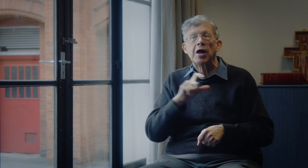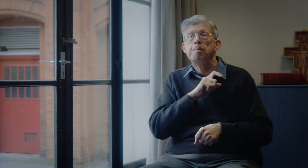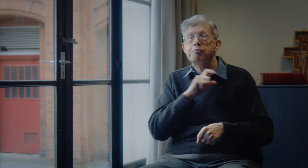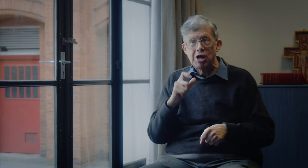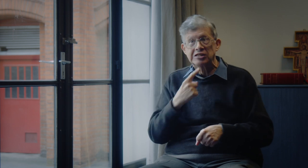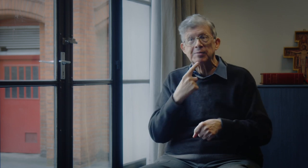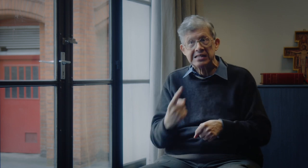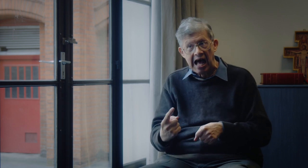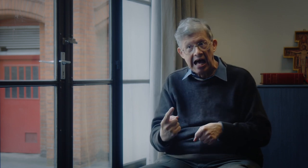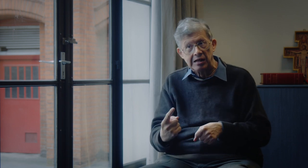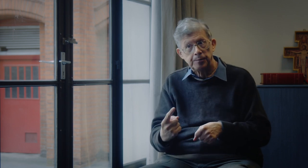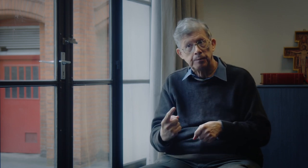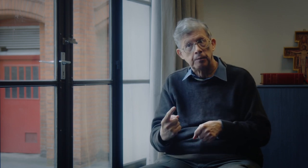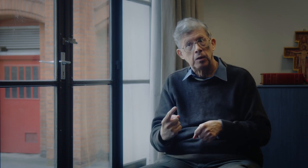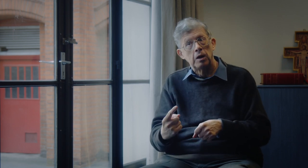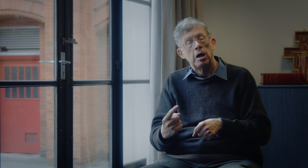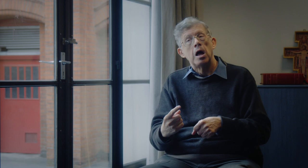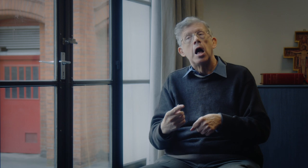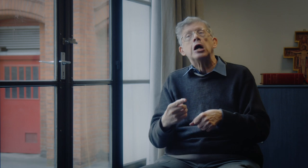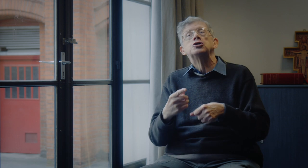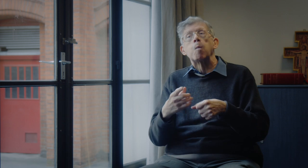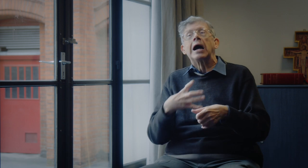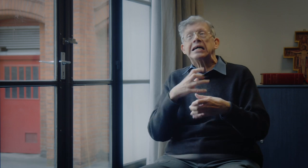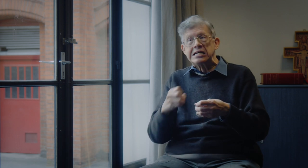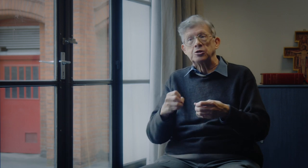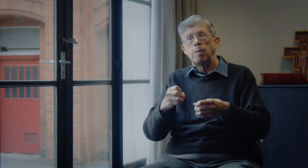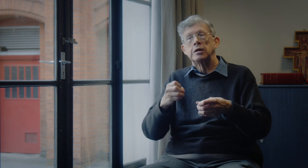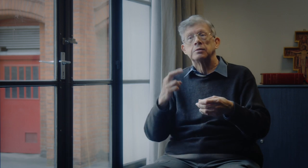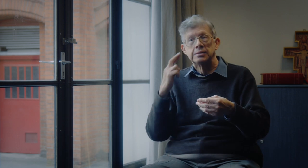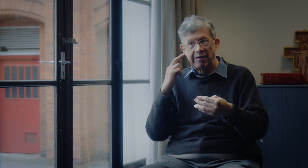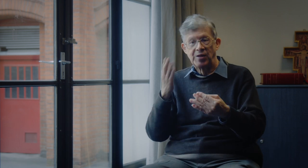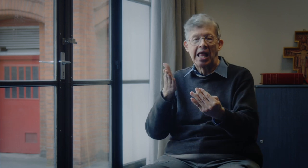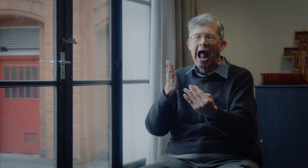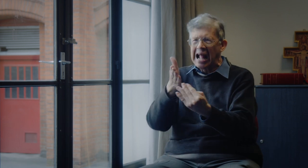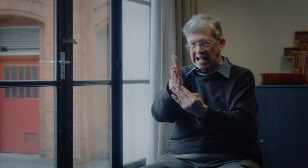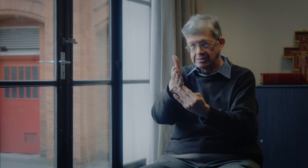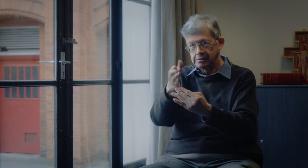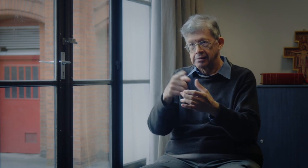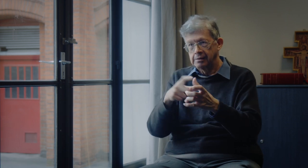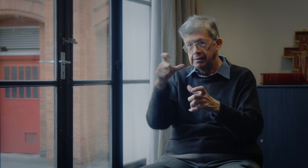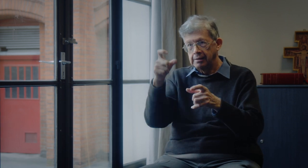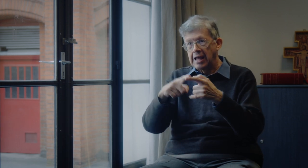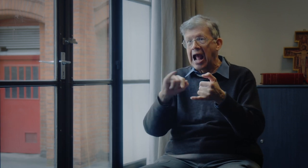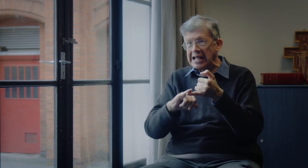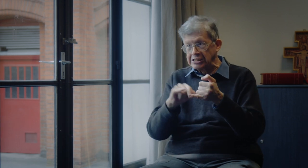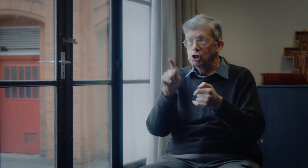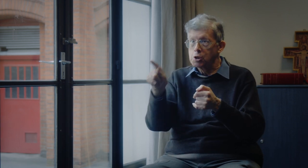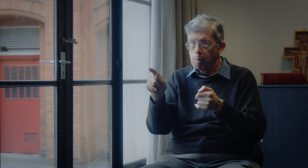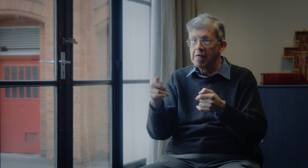We are lost in a hearing church. We can't hear what is happening, what the priest is saying. For the Mass to be accessible for